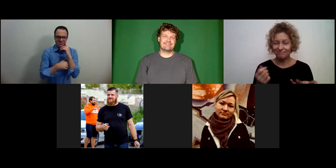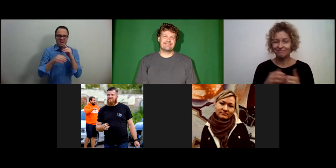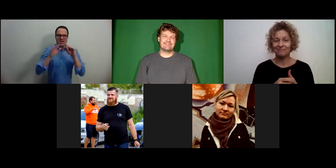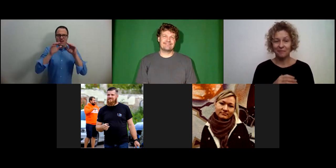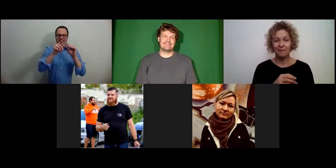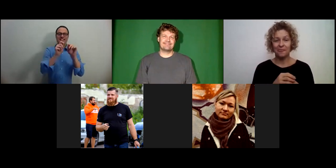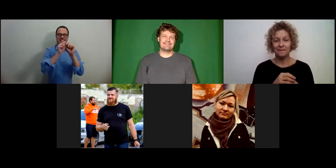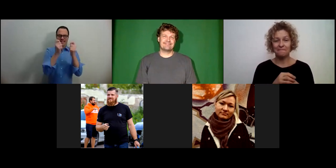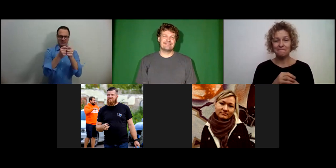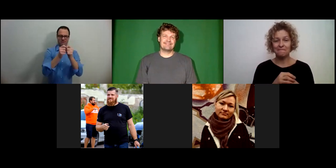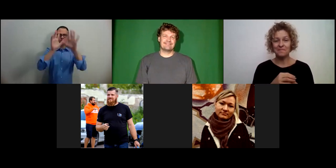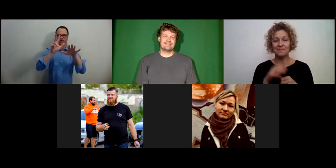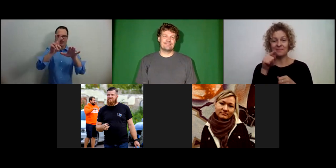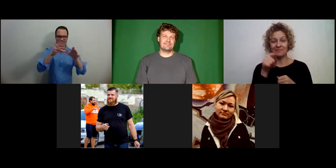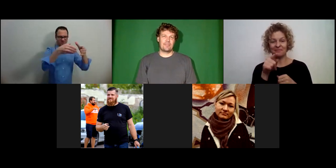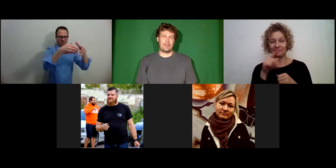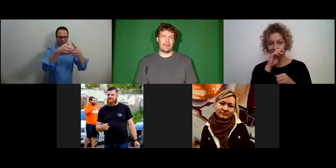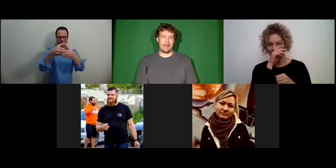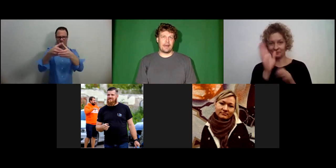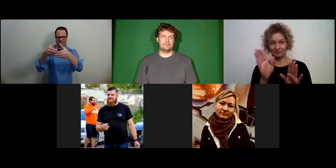training, training, training, training.